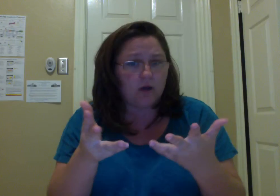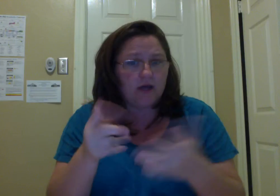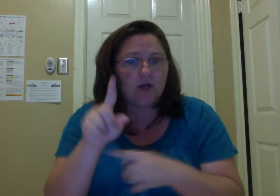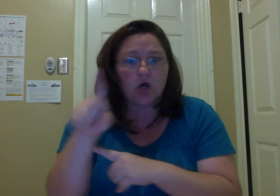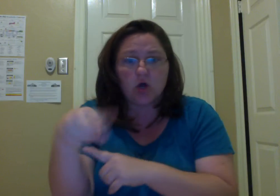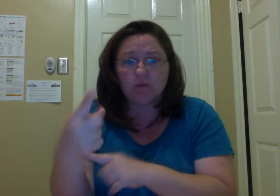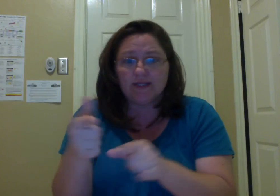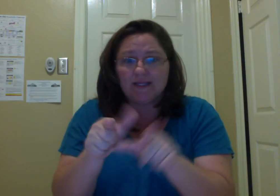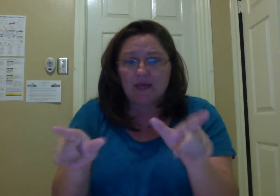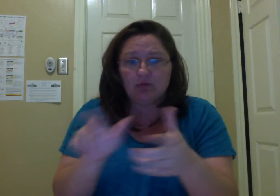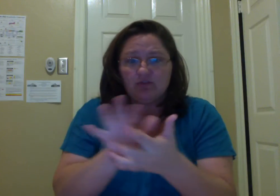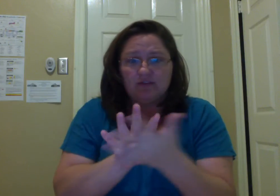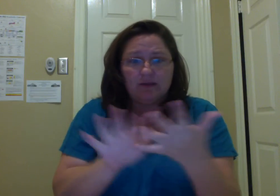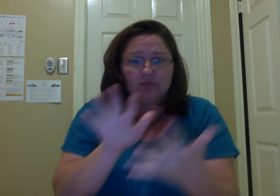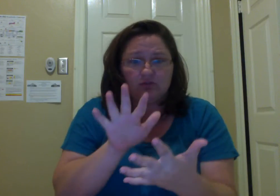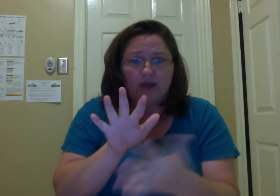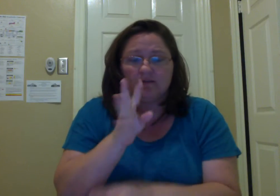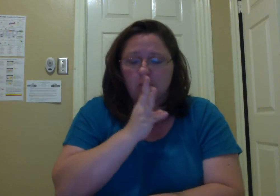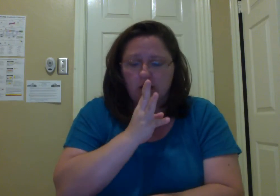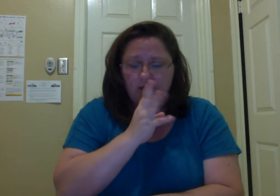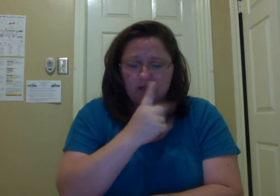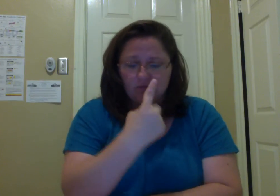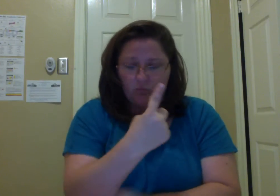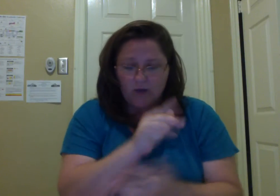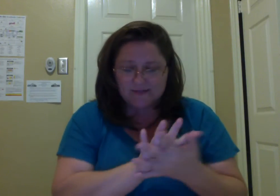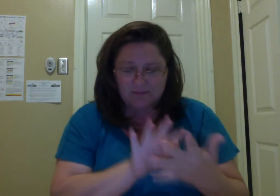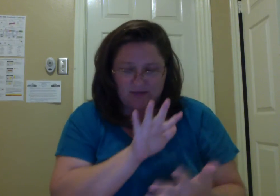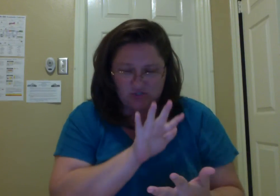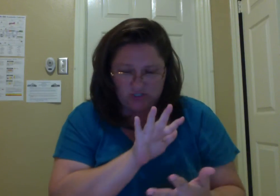what, only language that's abstract. Talking is 1 dimension.